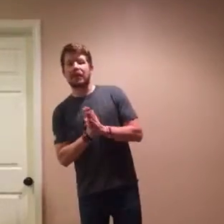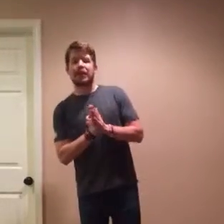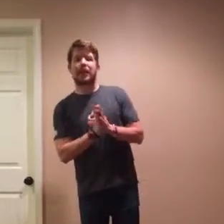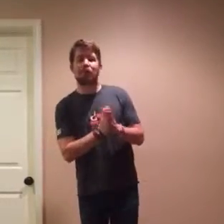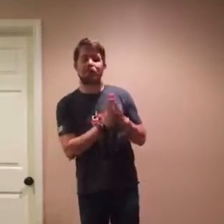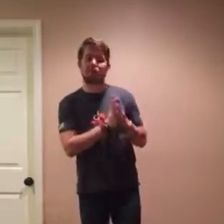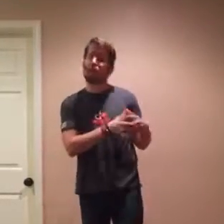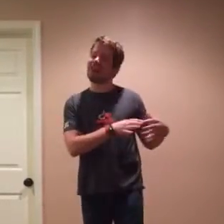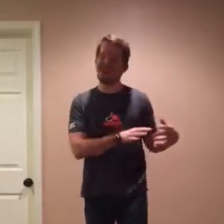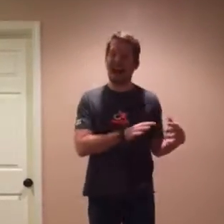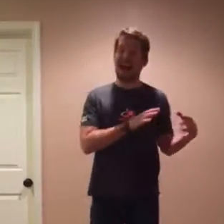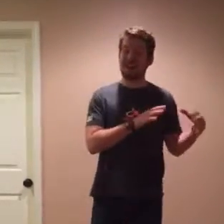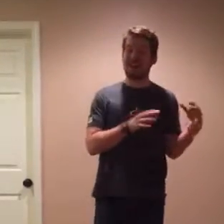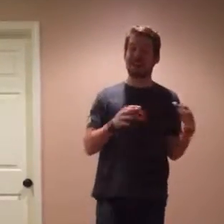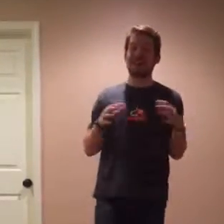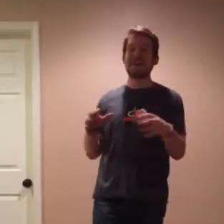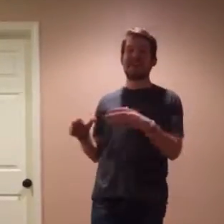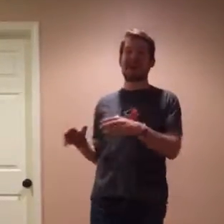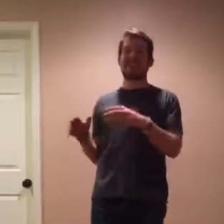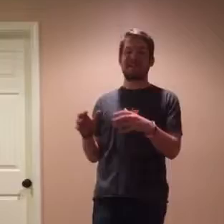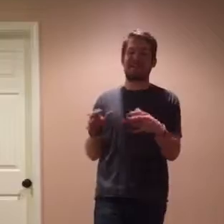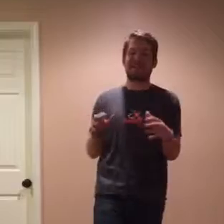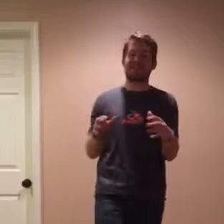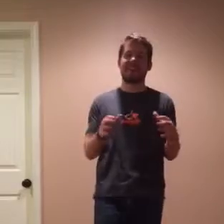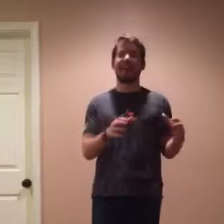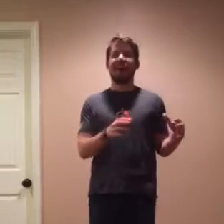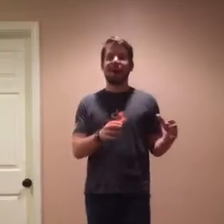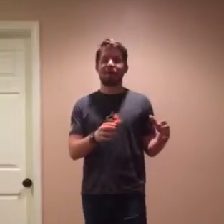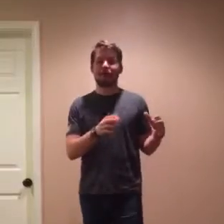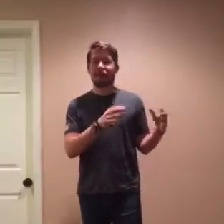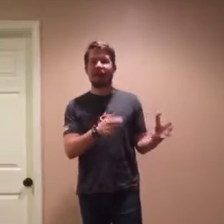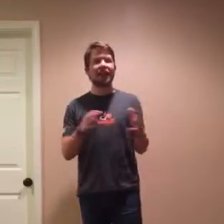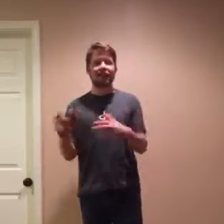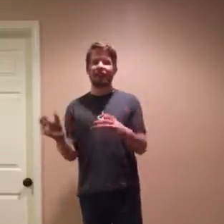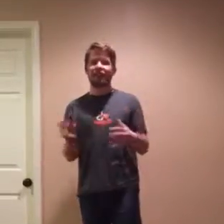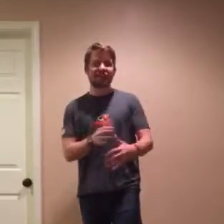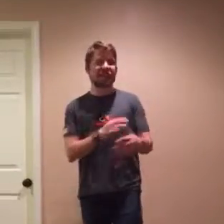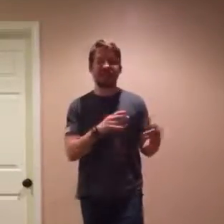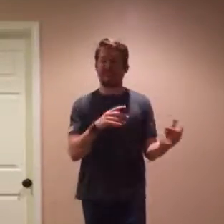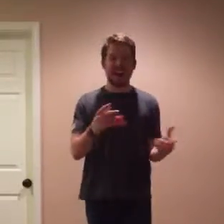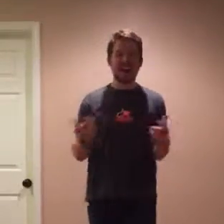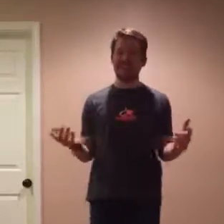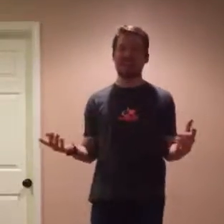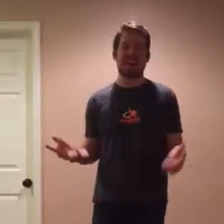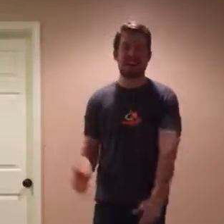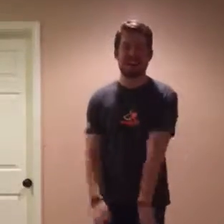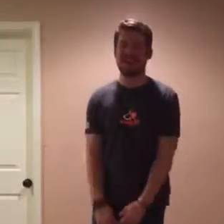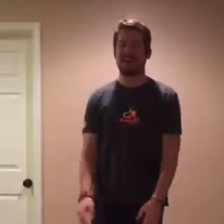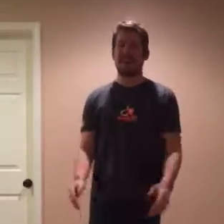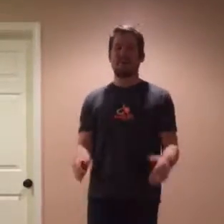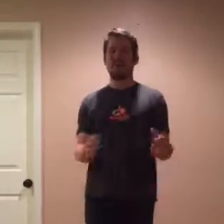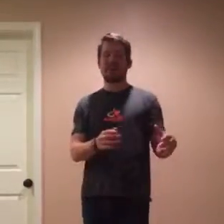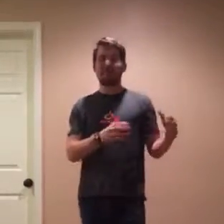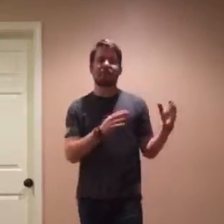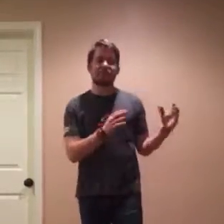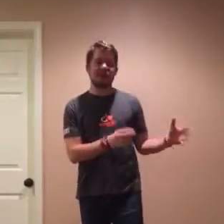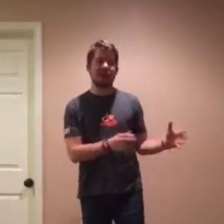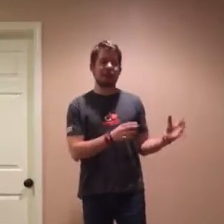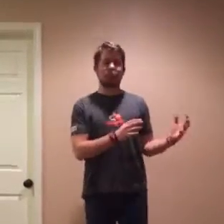family, they would agree I am a very passionate person about a lot of different things in a lot of different areas. But there is nothing